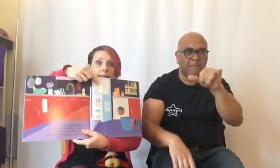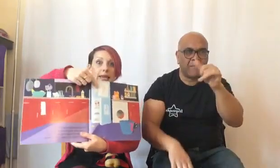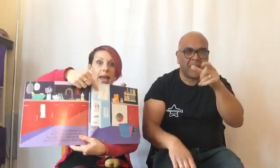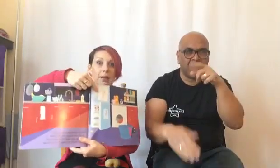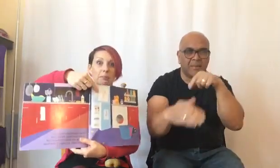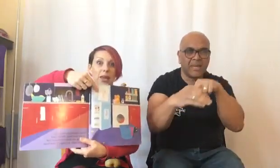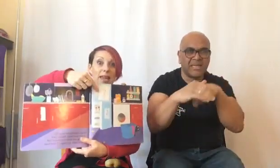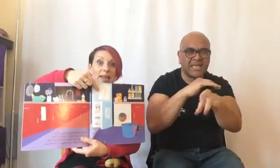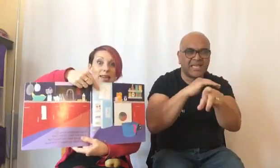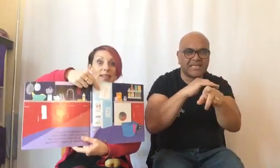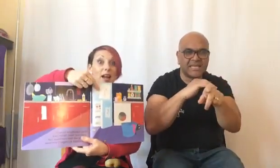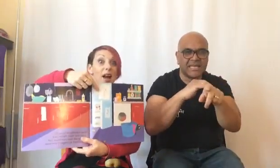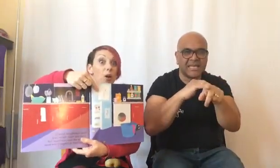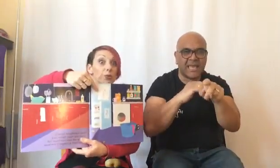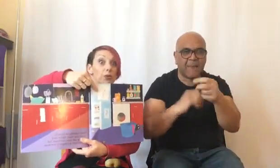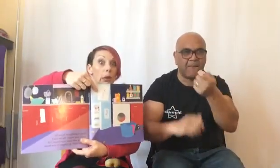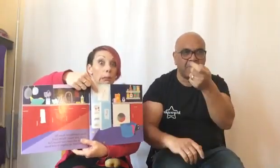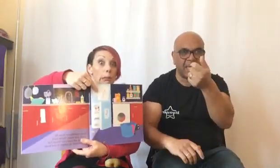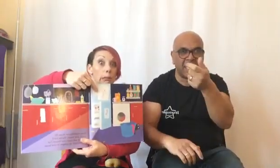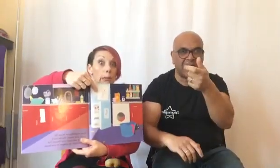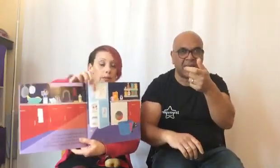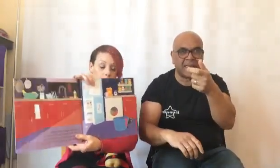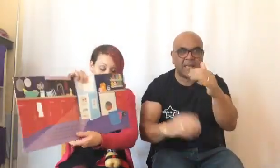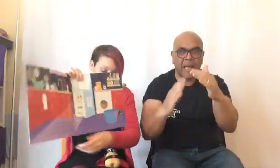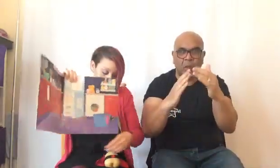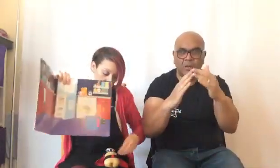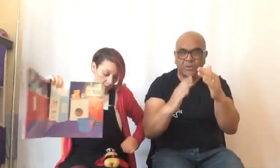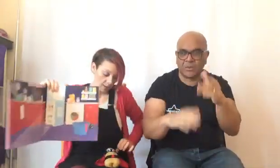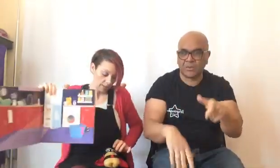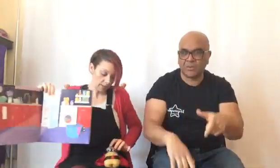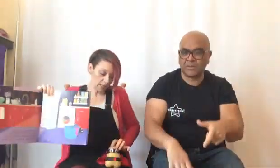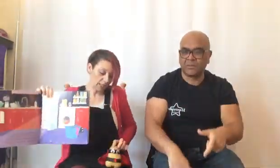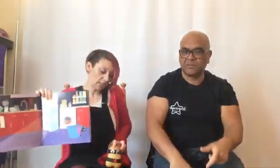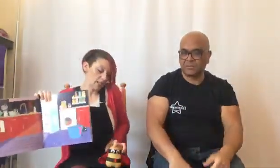an escape pea in the house.